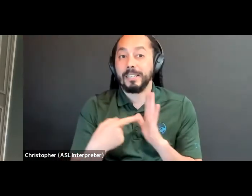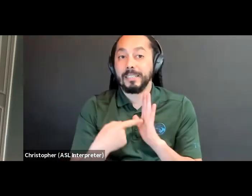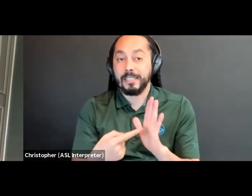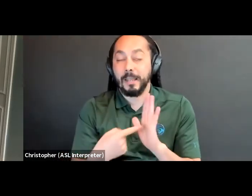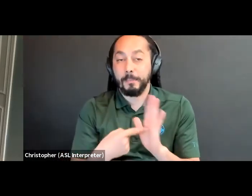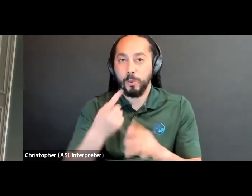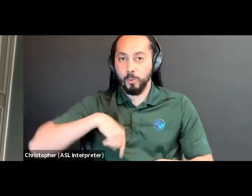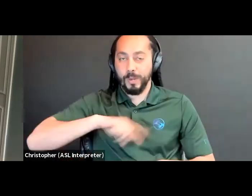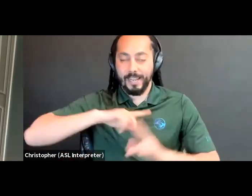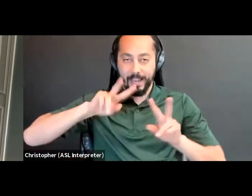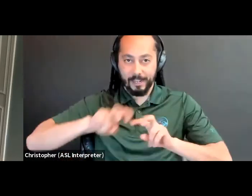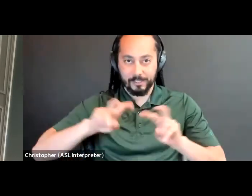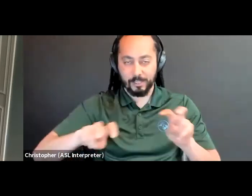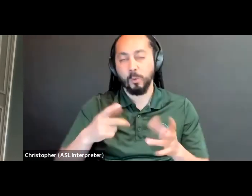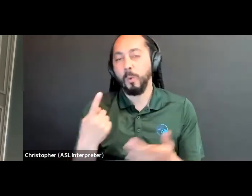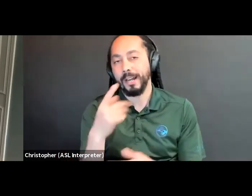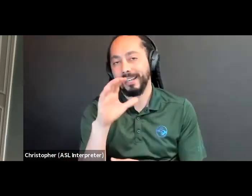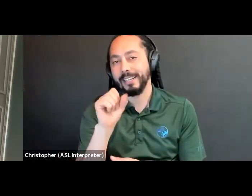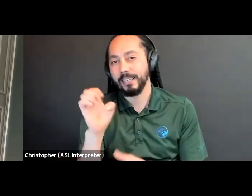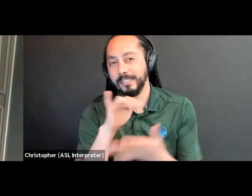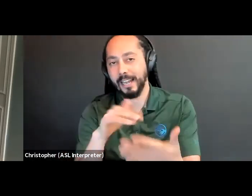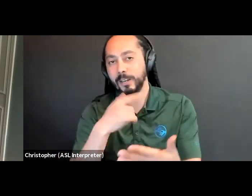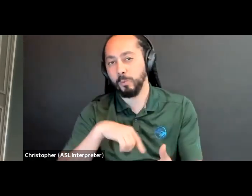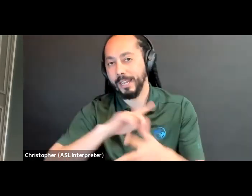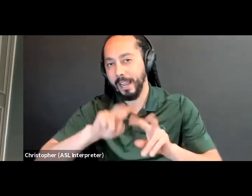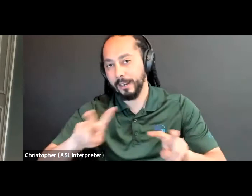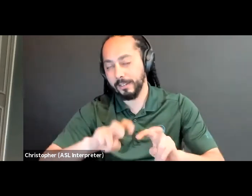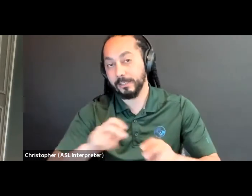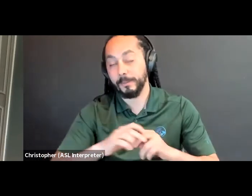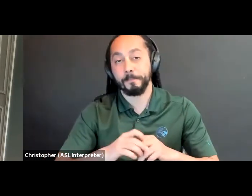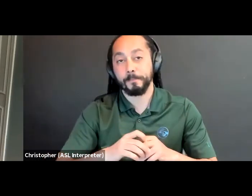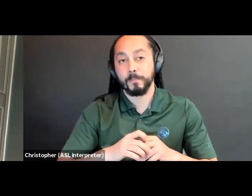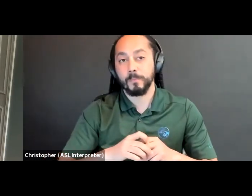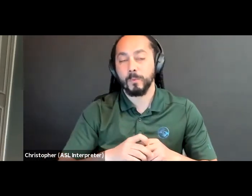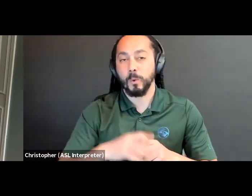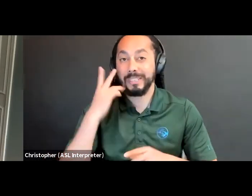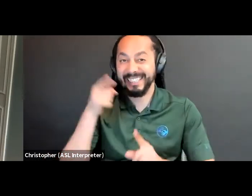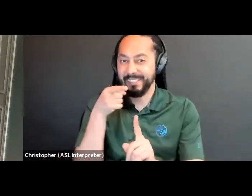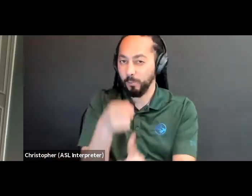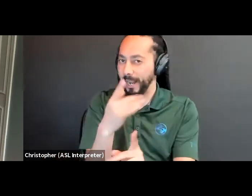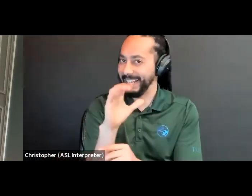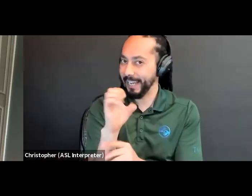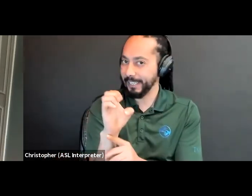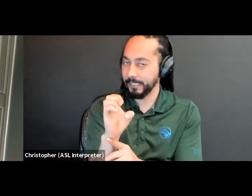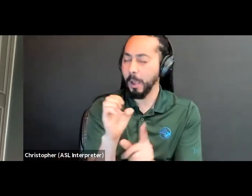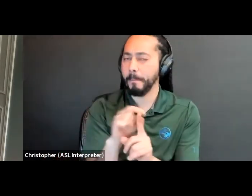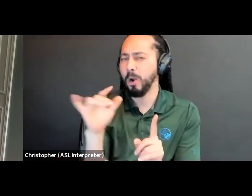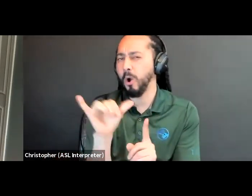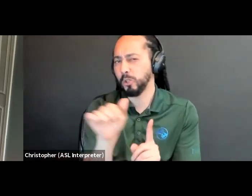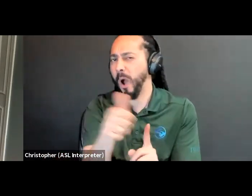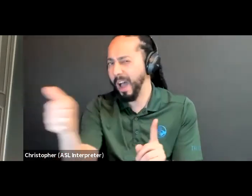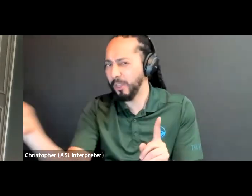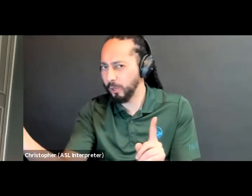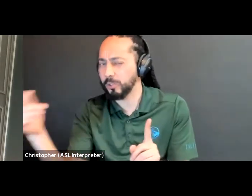analyzed, one case study that we've analyzed, we've seen that in this specific case, and as it is also the case in other cases that